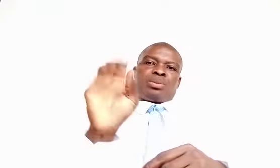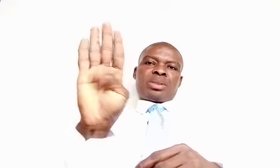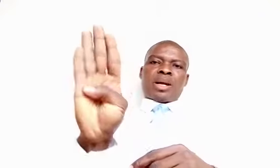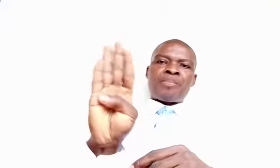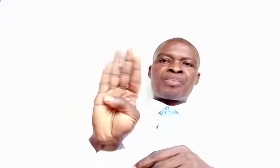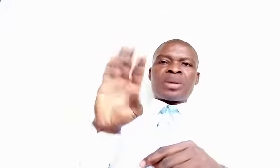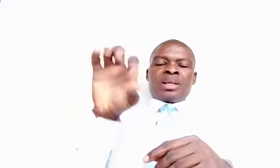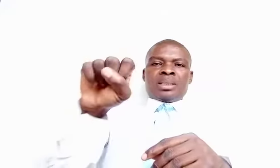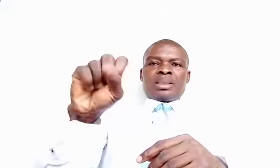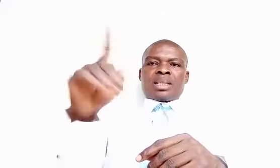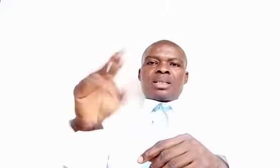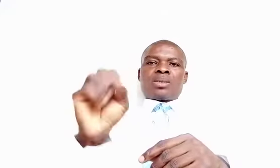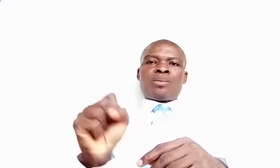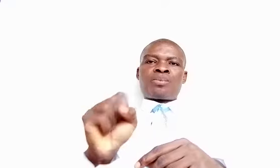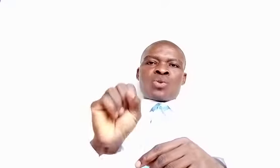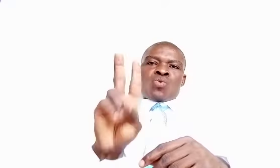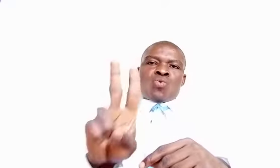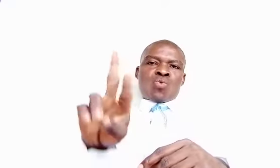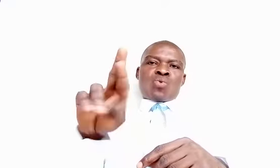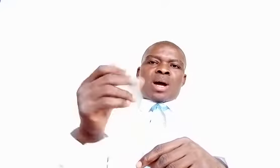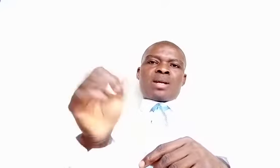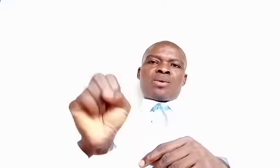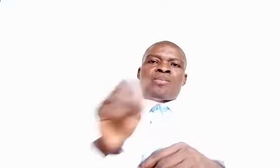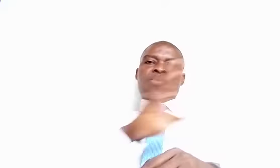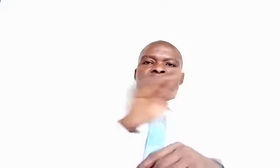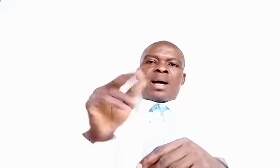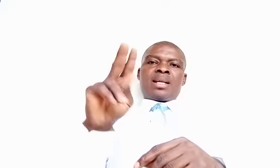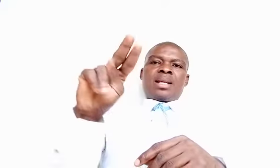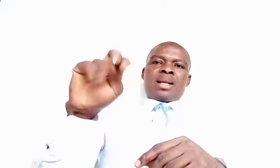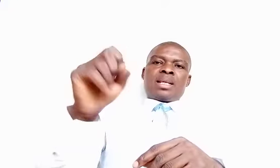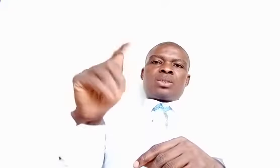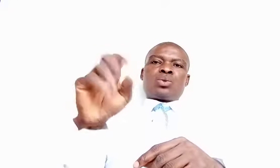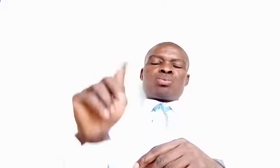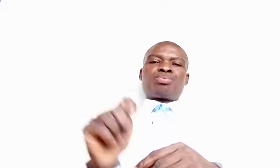Saturn, Uranus, and Neptune.